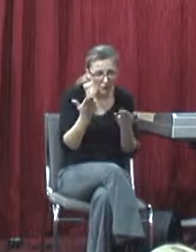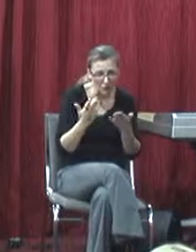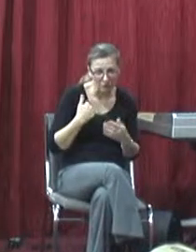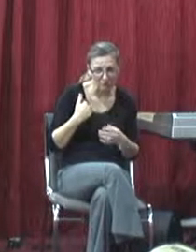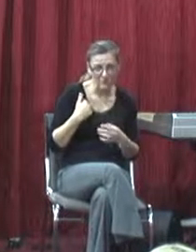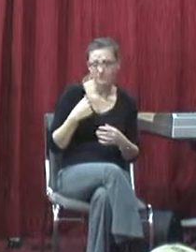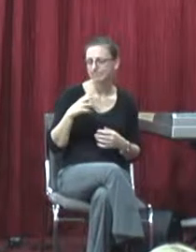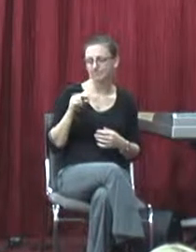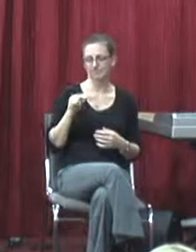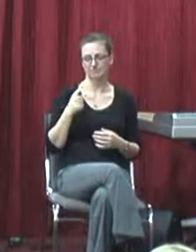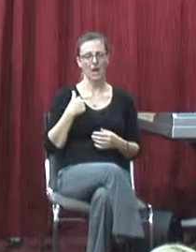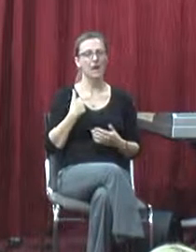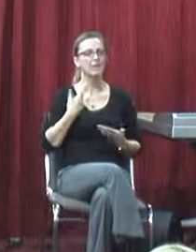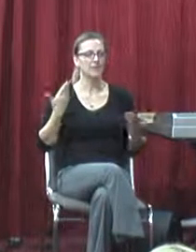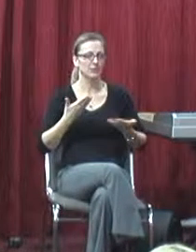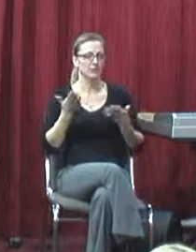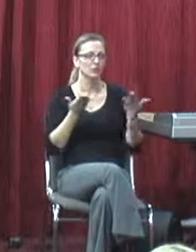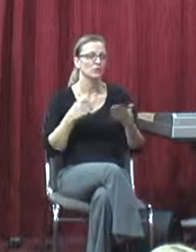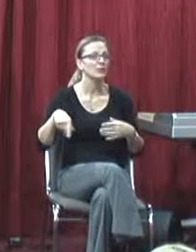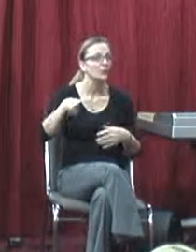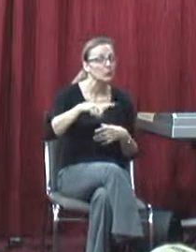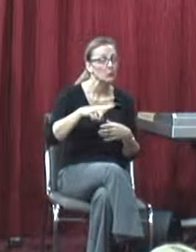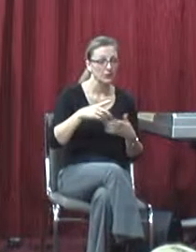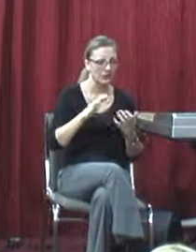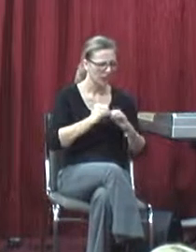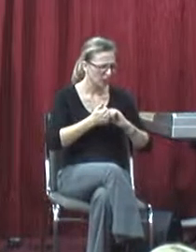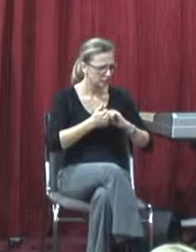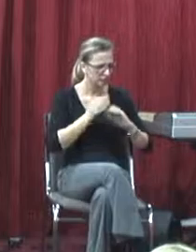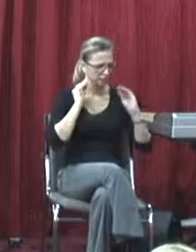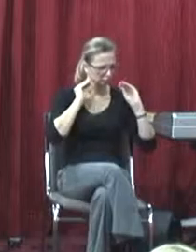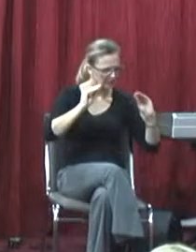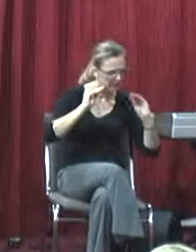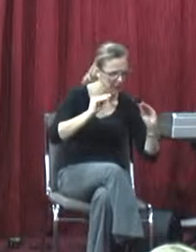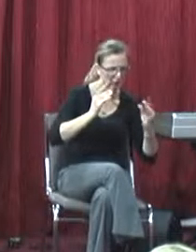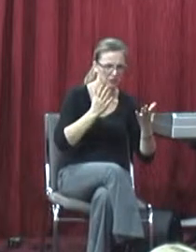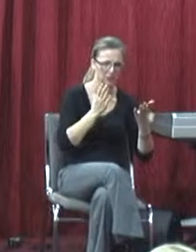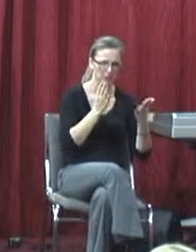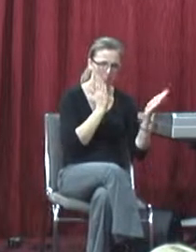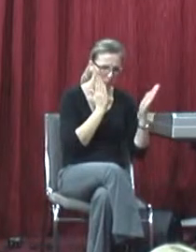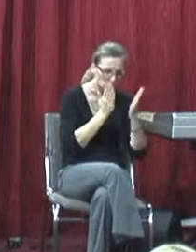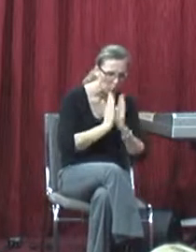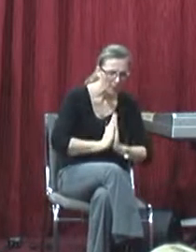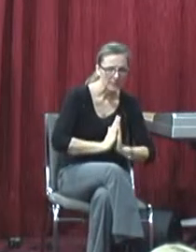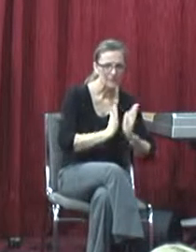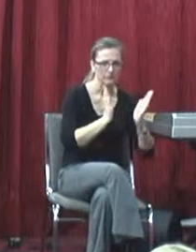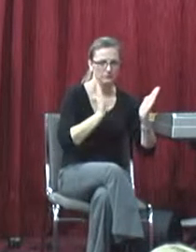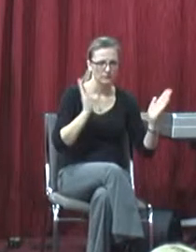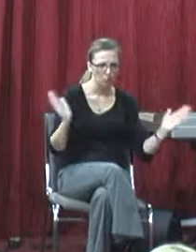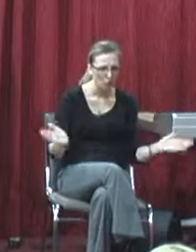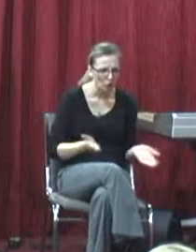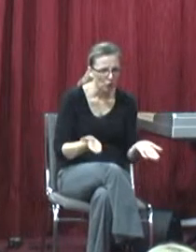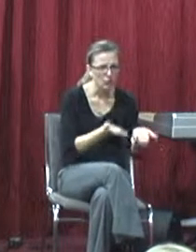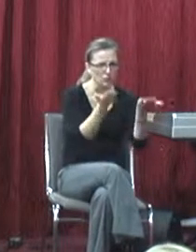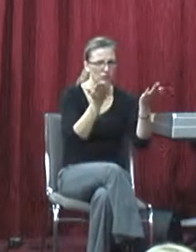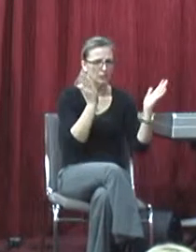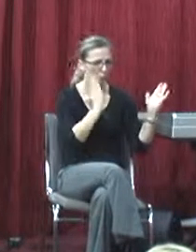you by providing teaching, by organizing, by encouraging, by praying, all of those